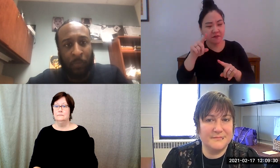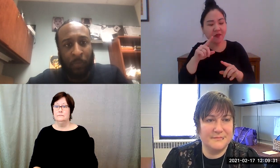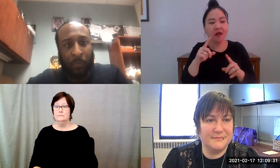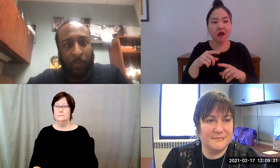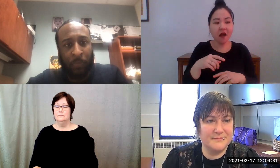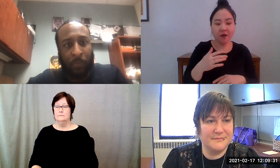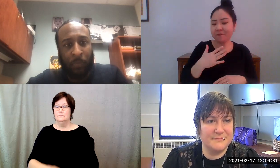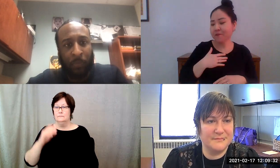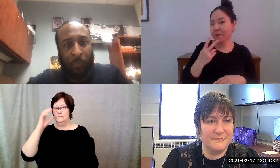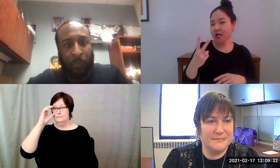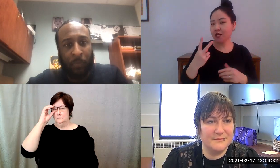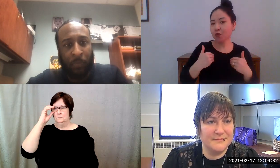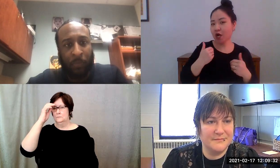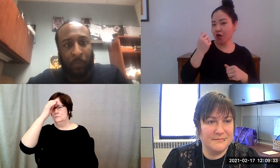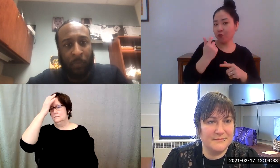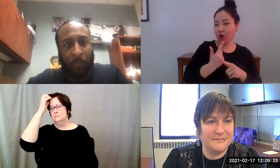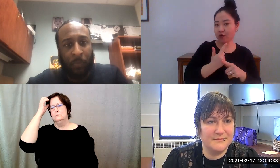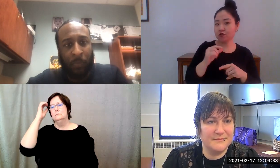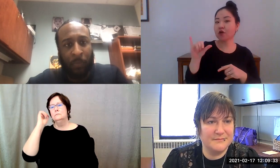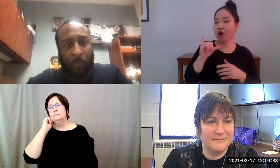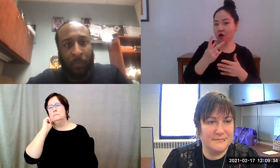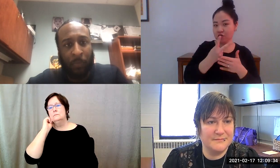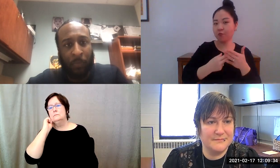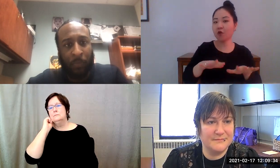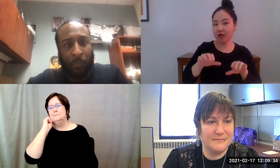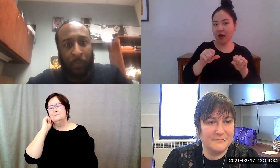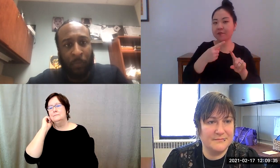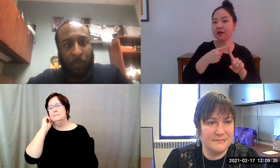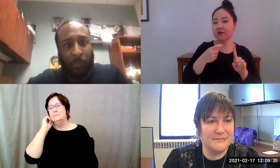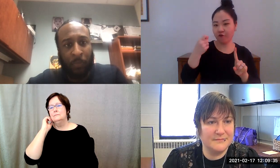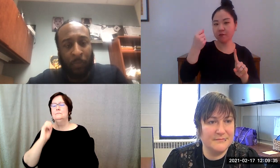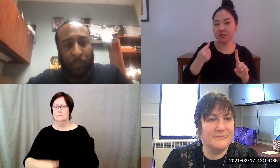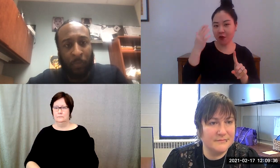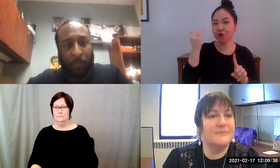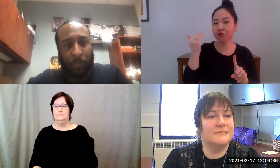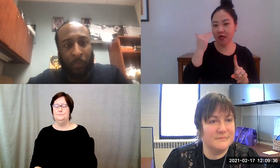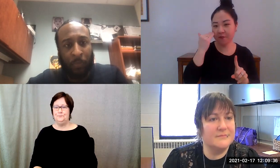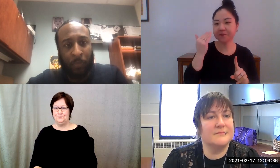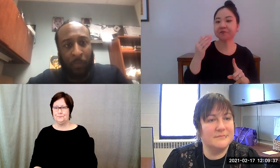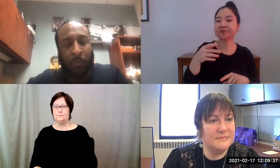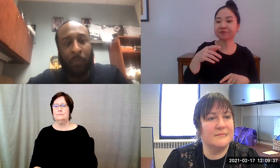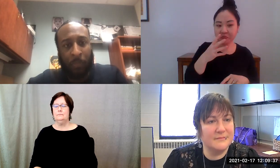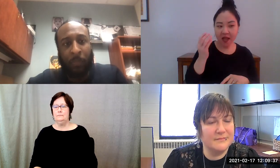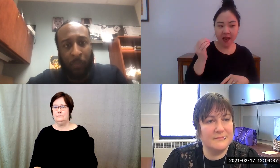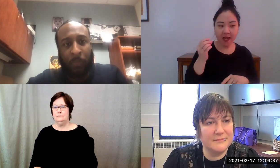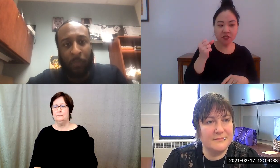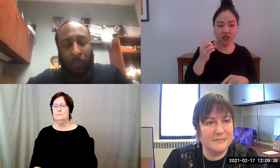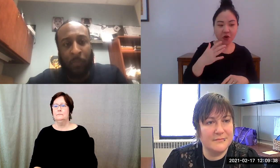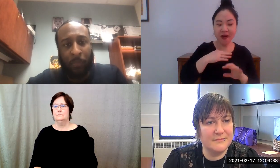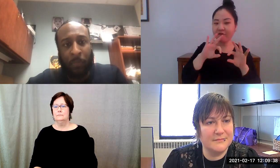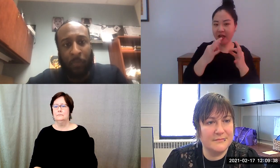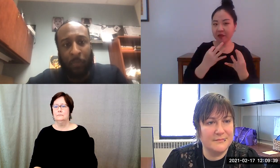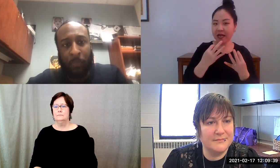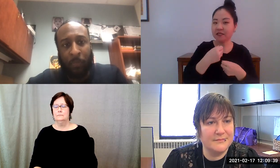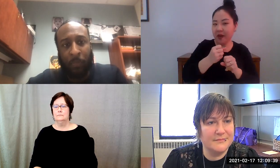friends. My two younger brothers are also both adopted from South Korea. And